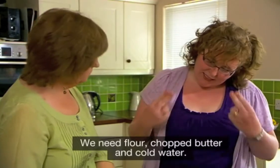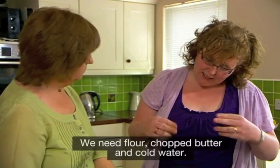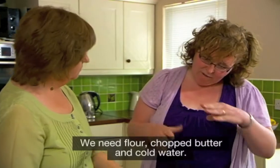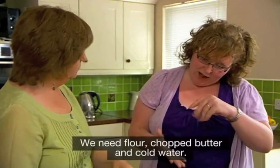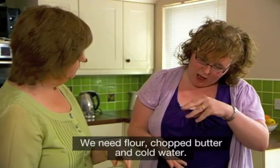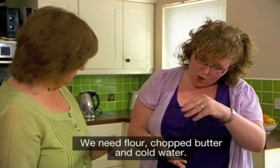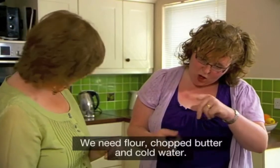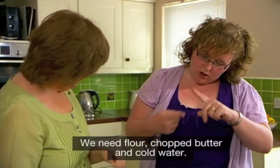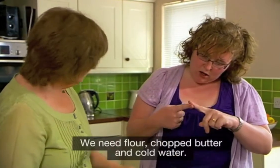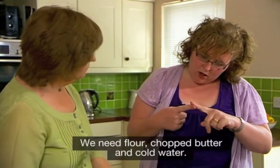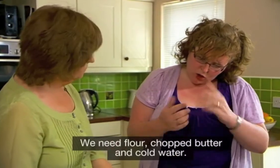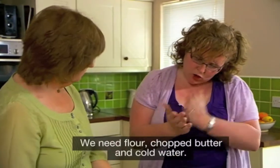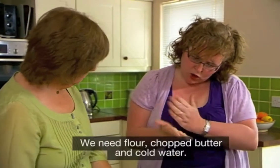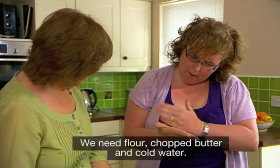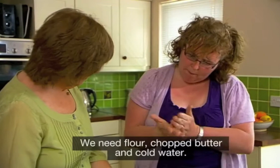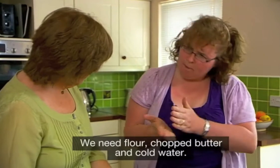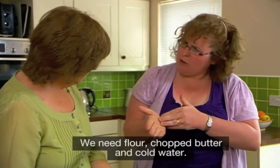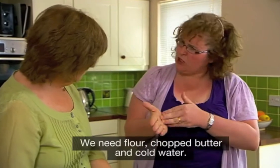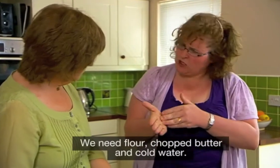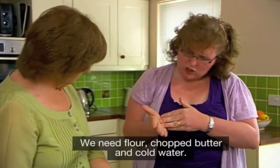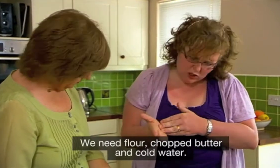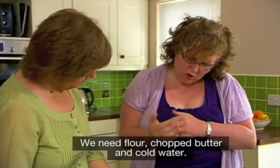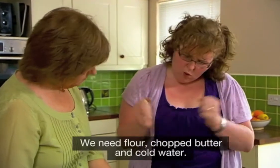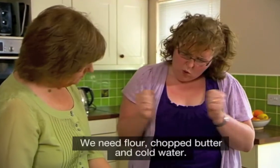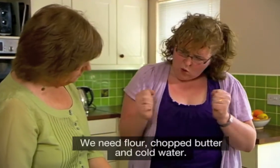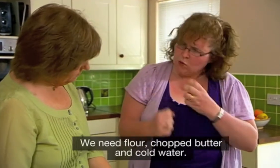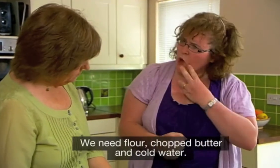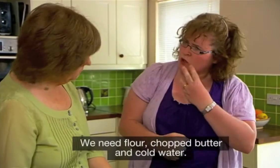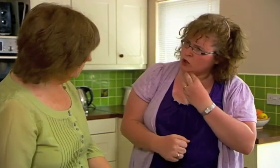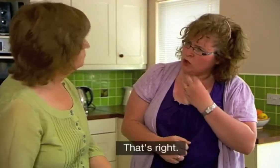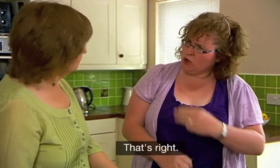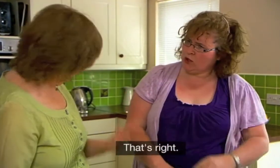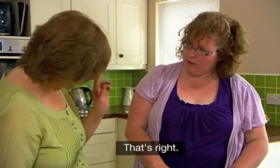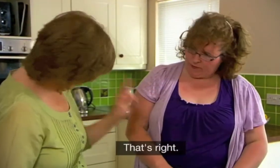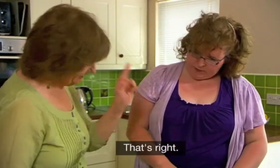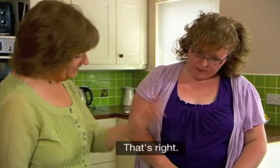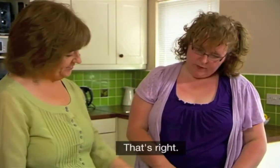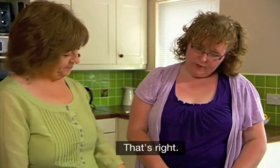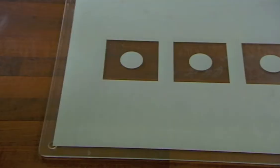We need flour, chopped butter, and cold water. That's right.